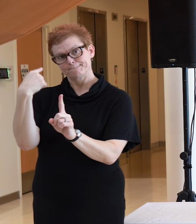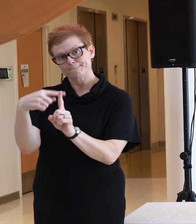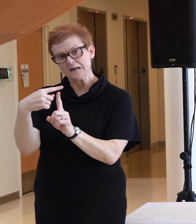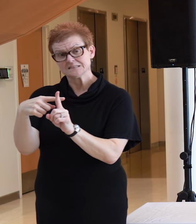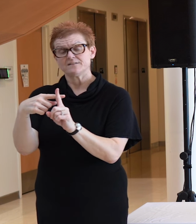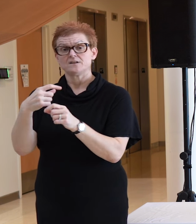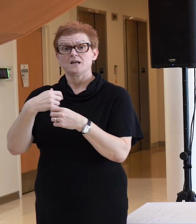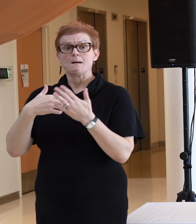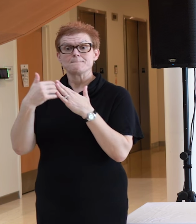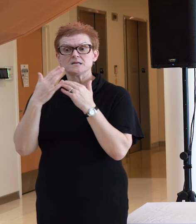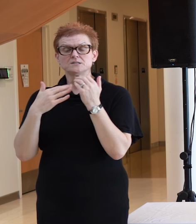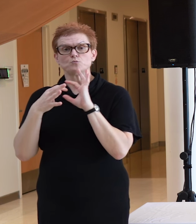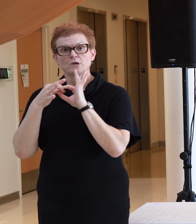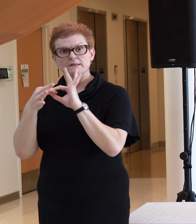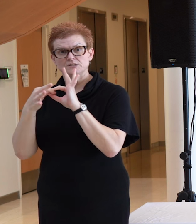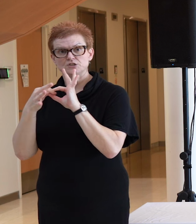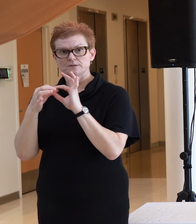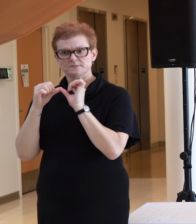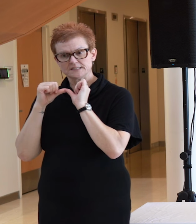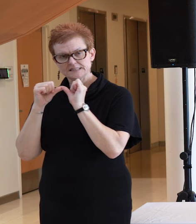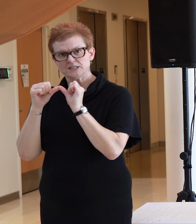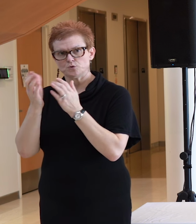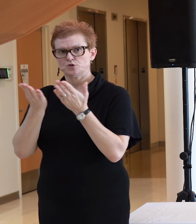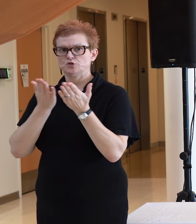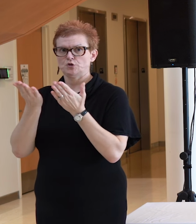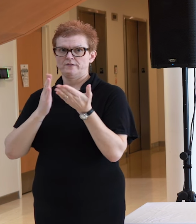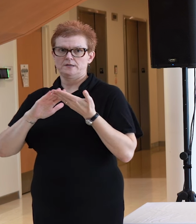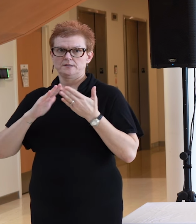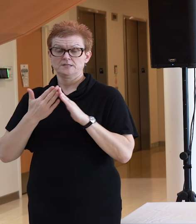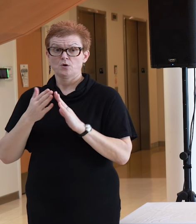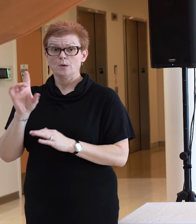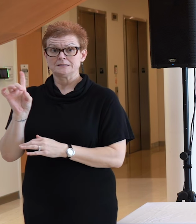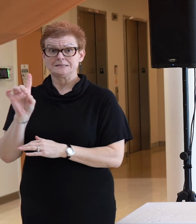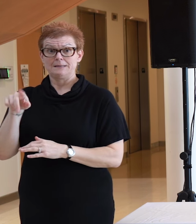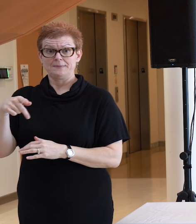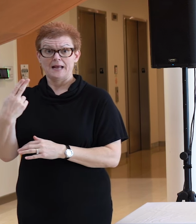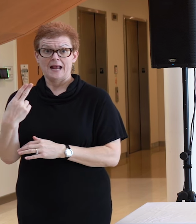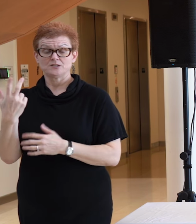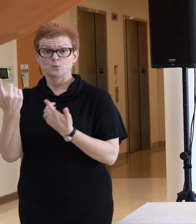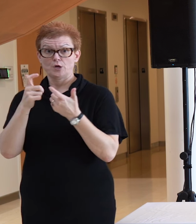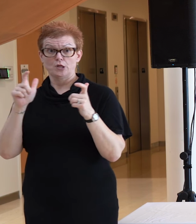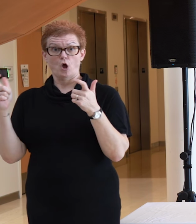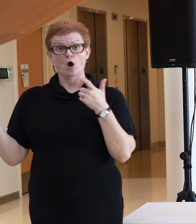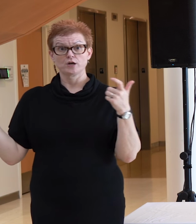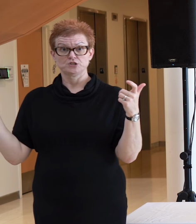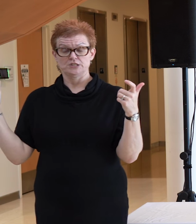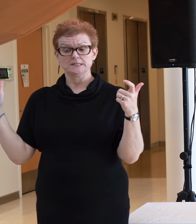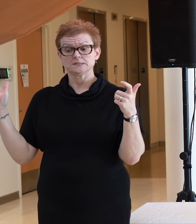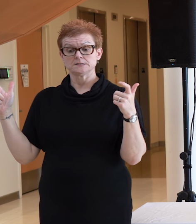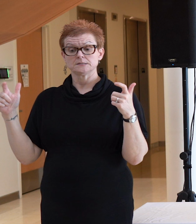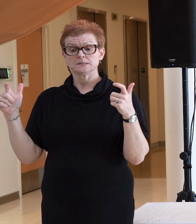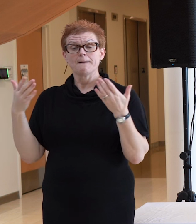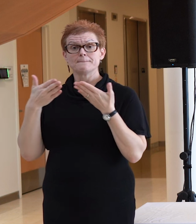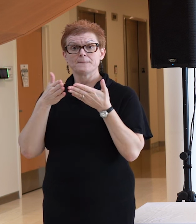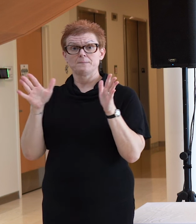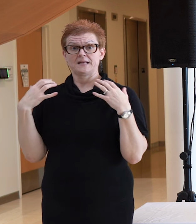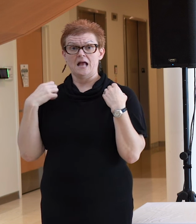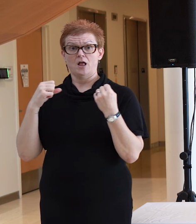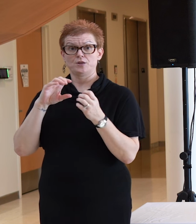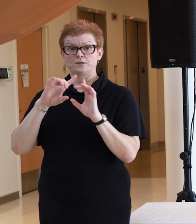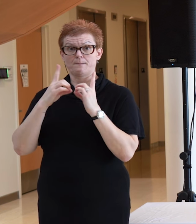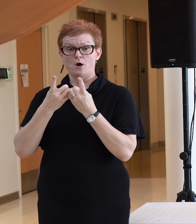and continuing to serve our community. So a little bit with DPH. We are the largest public health department in Missouri. Dr. Page